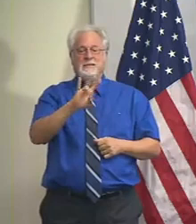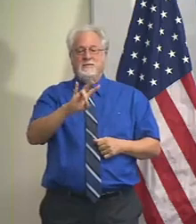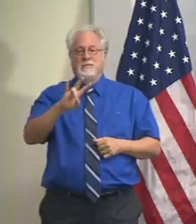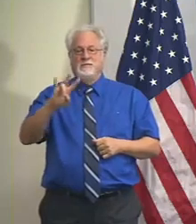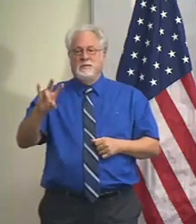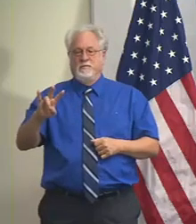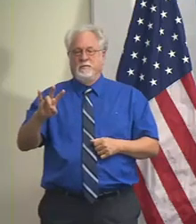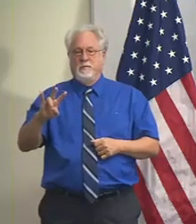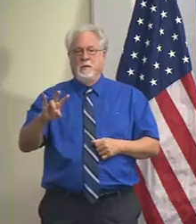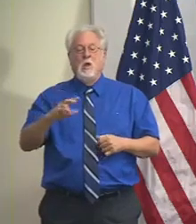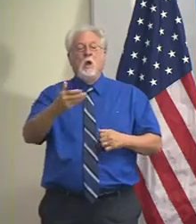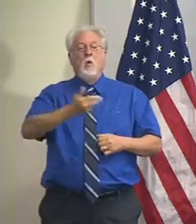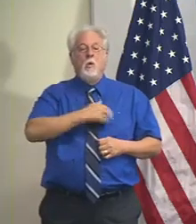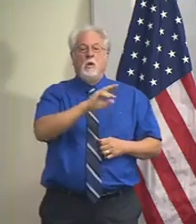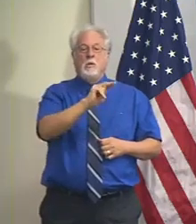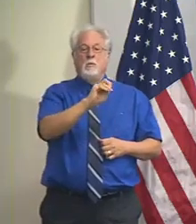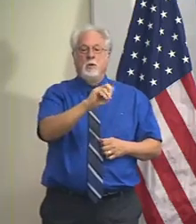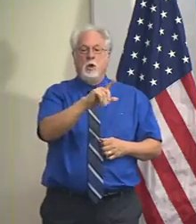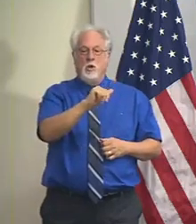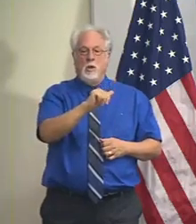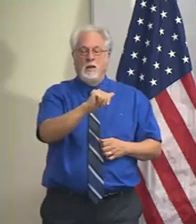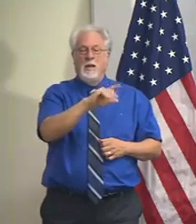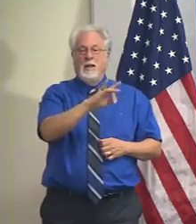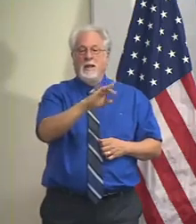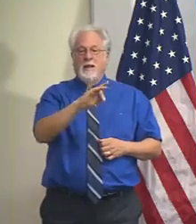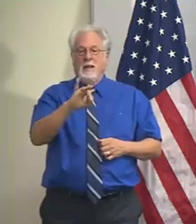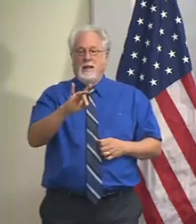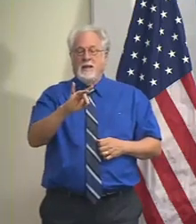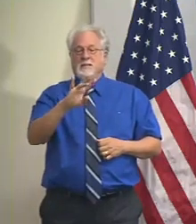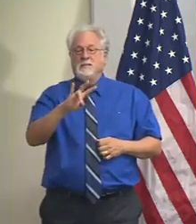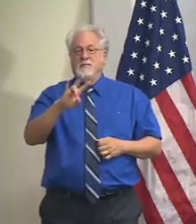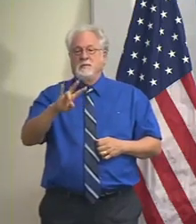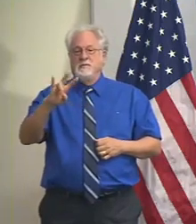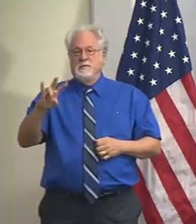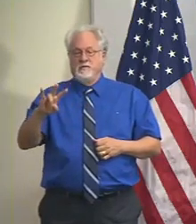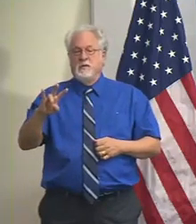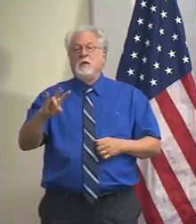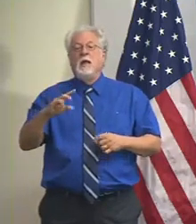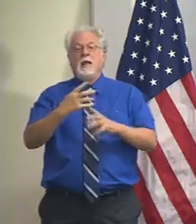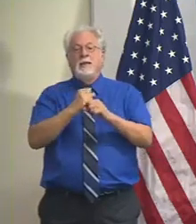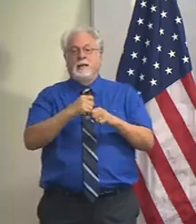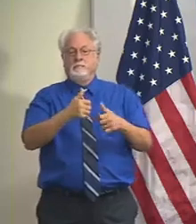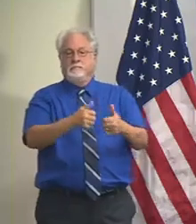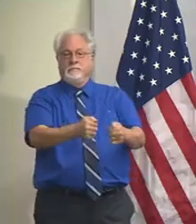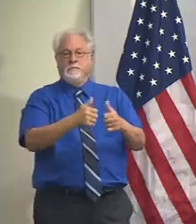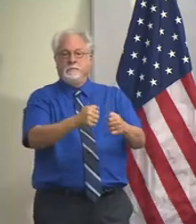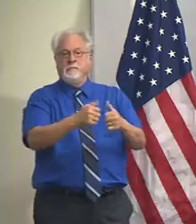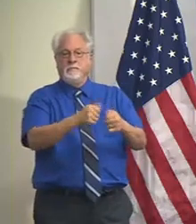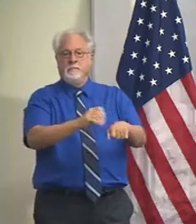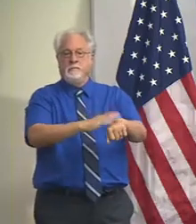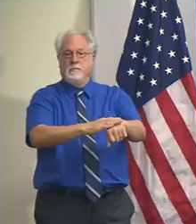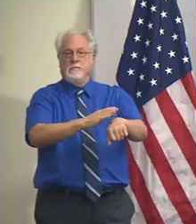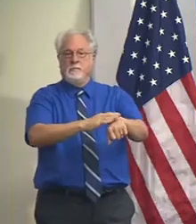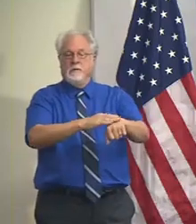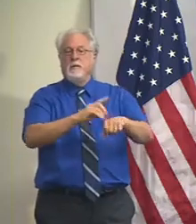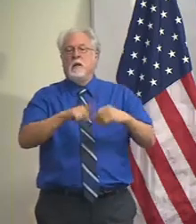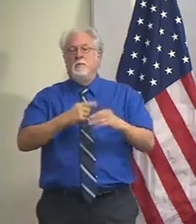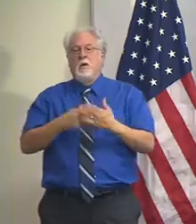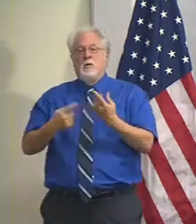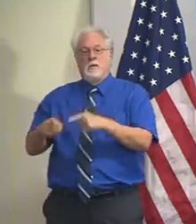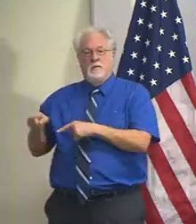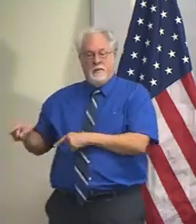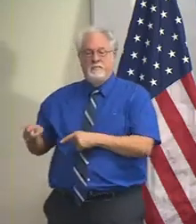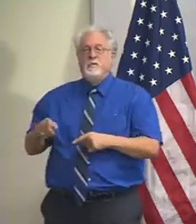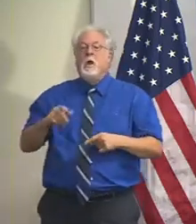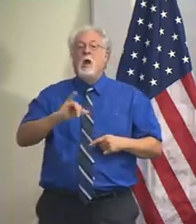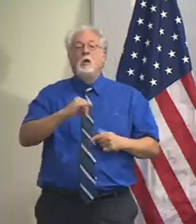888-777. WELCOME NOLA to 888-777 to receive text alerts about these local resources. They'll